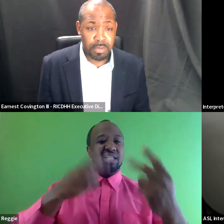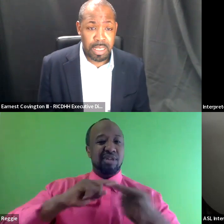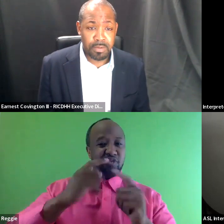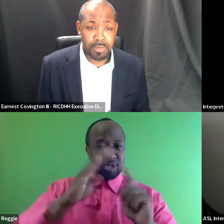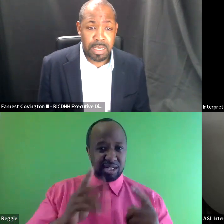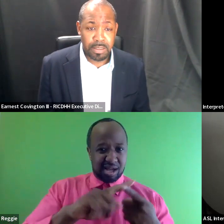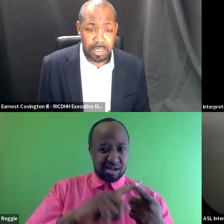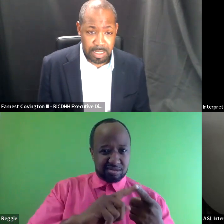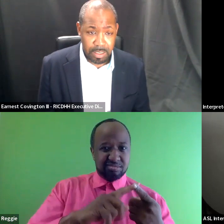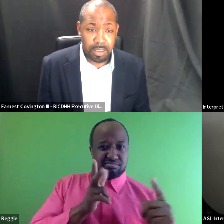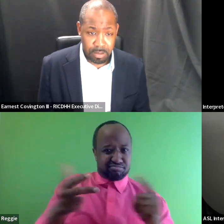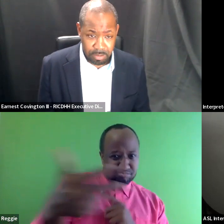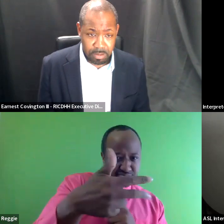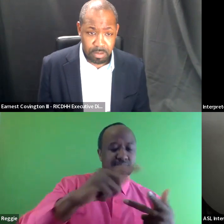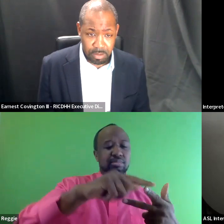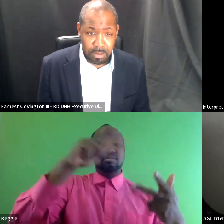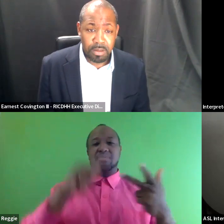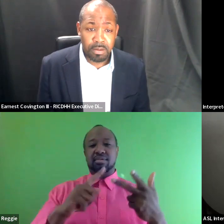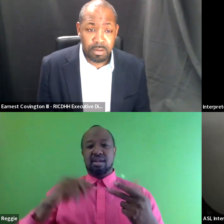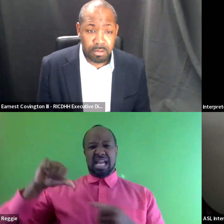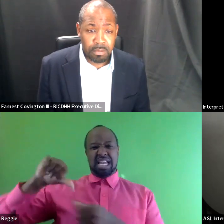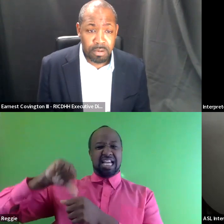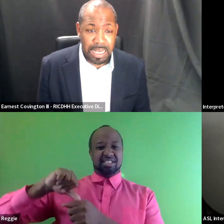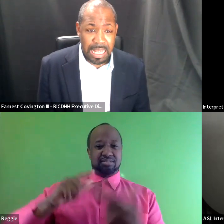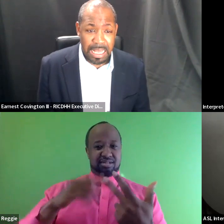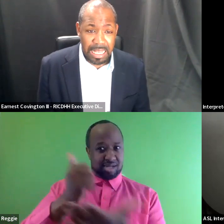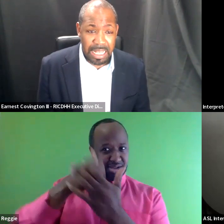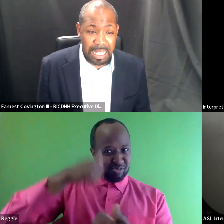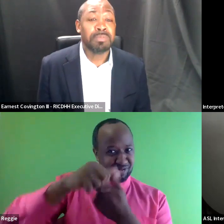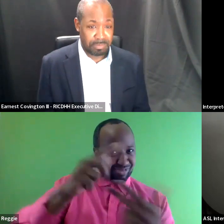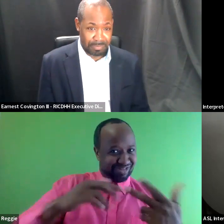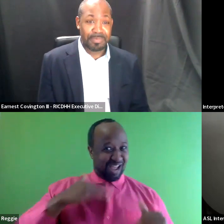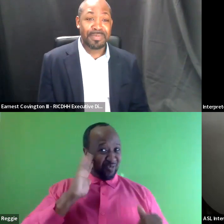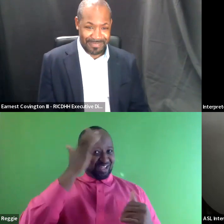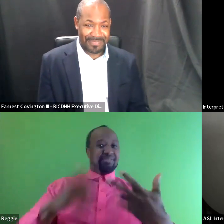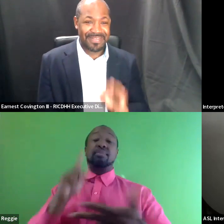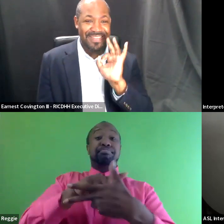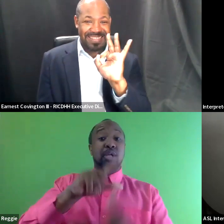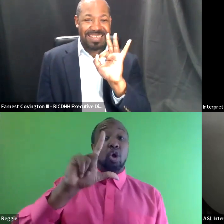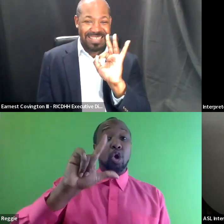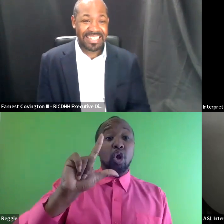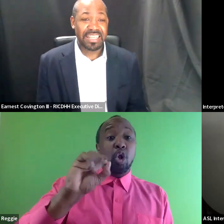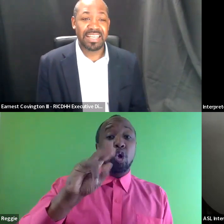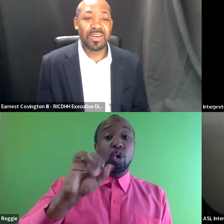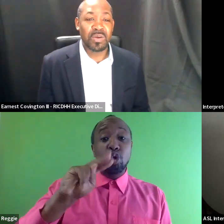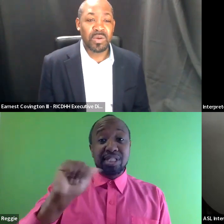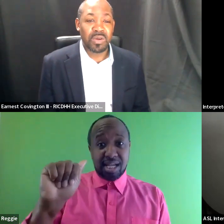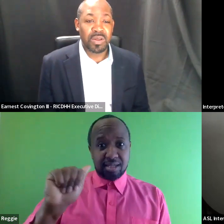One has to do with Louisiana, one has to do with visiting a friend and a car incident, and the other one has to do with gas.